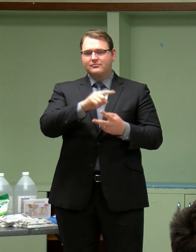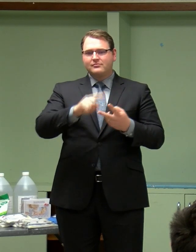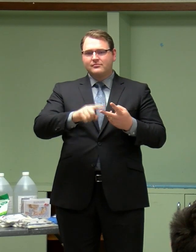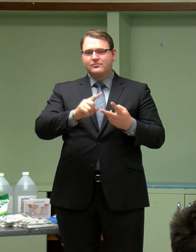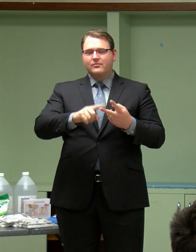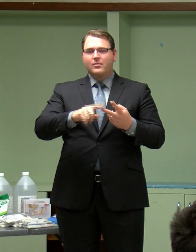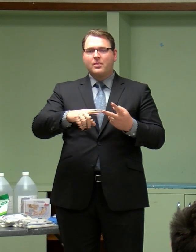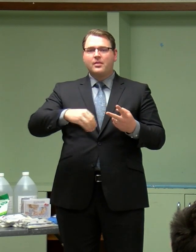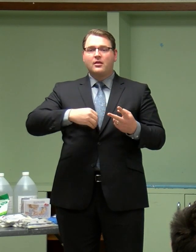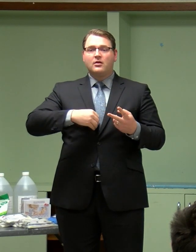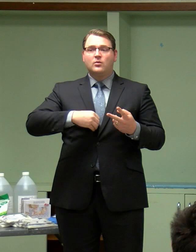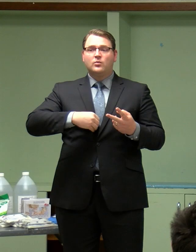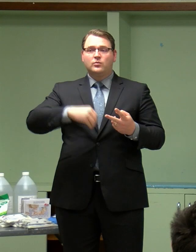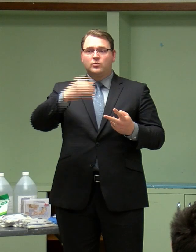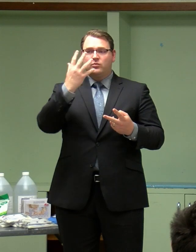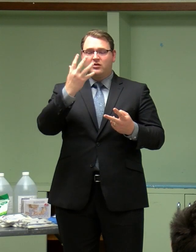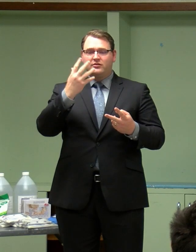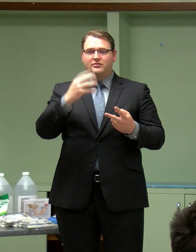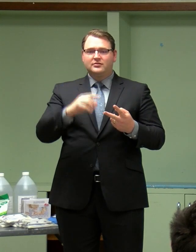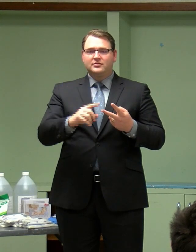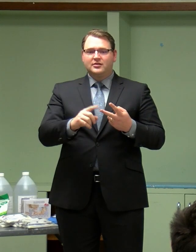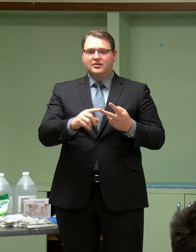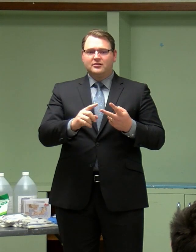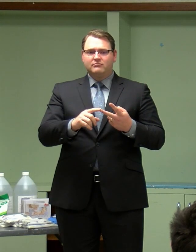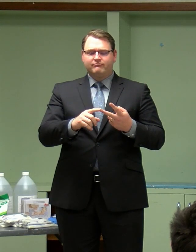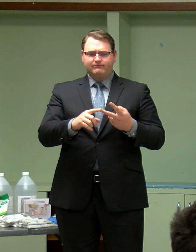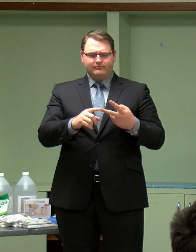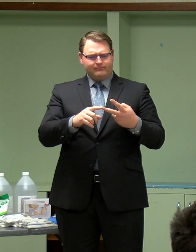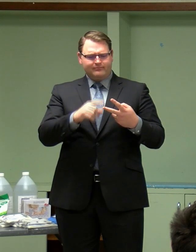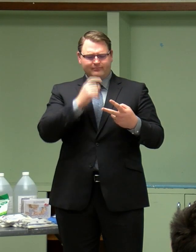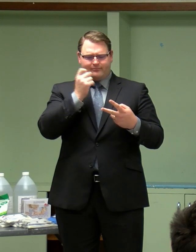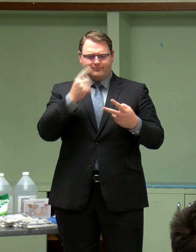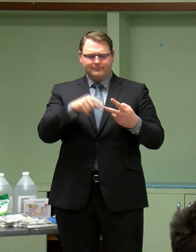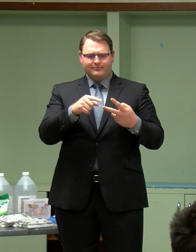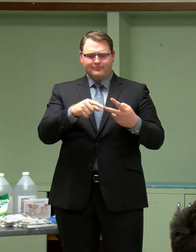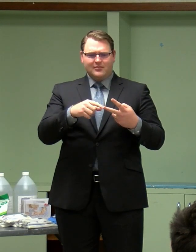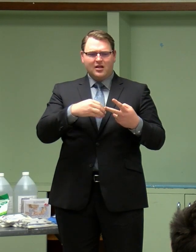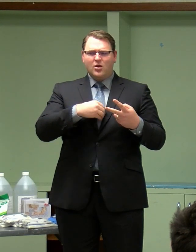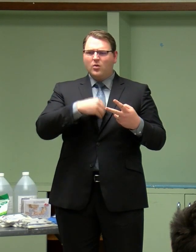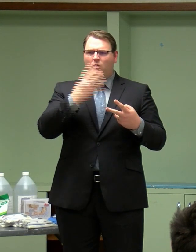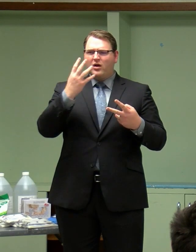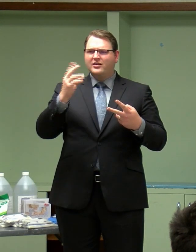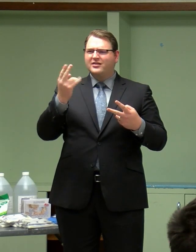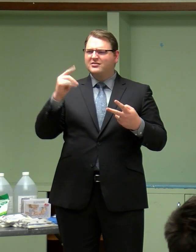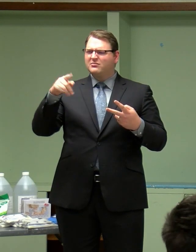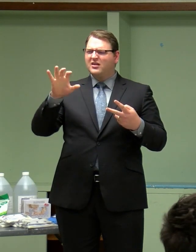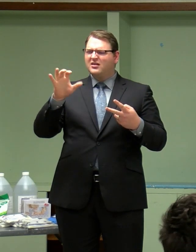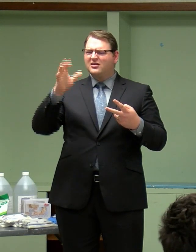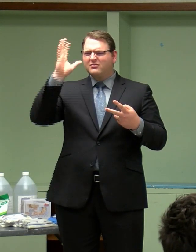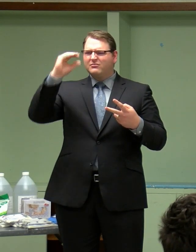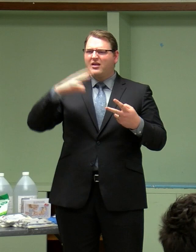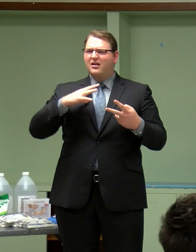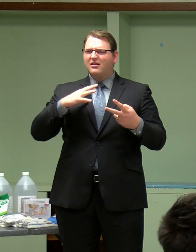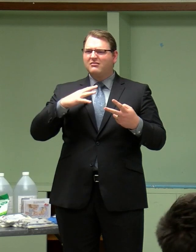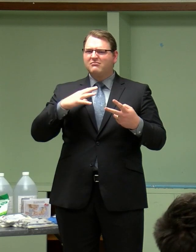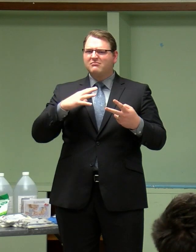A white, and I've never quite understood this, a white Hispanic male.